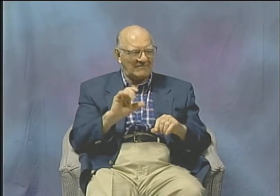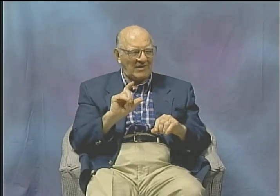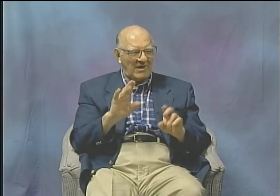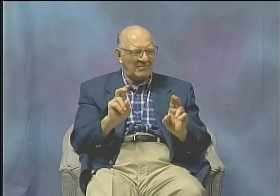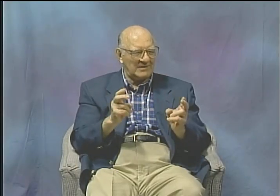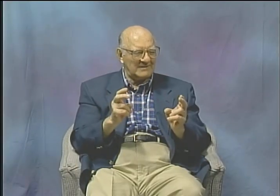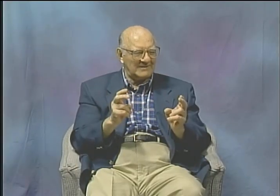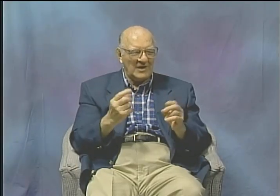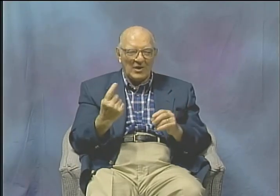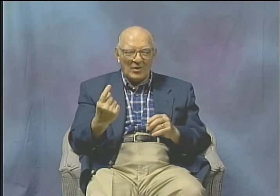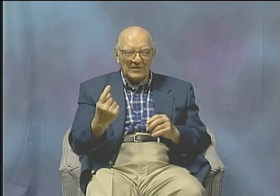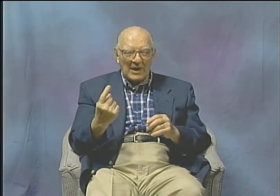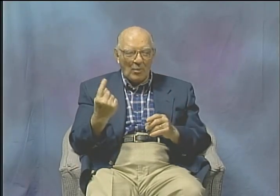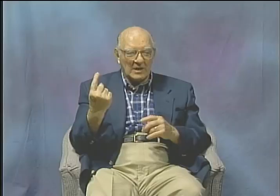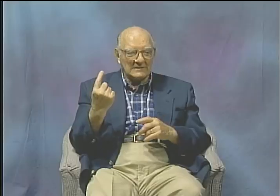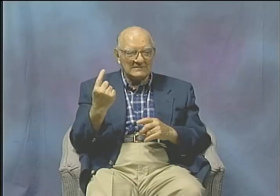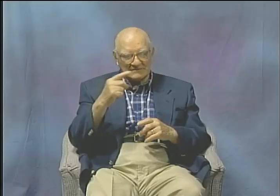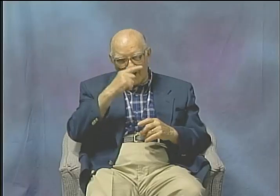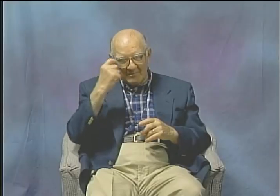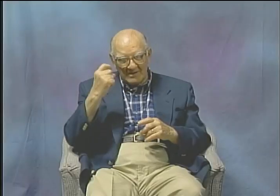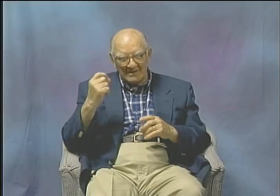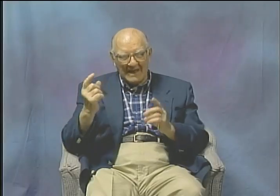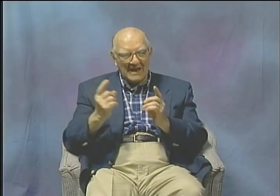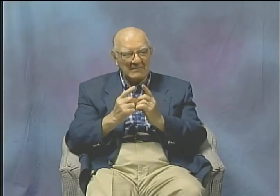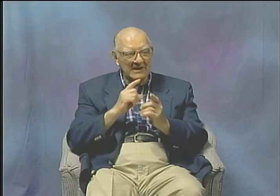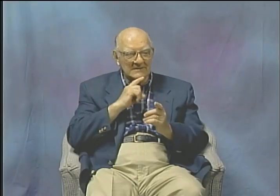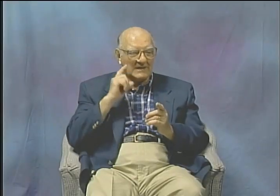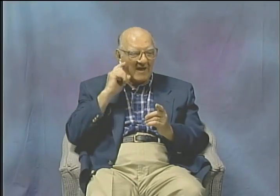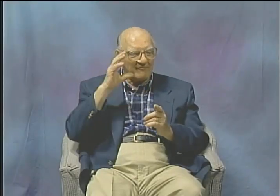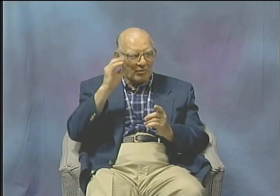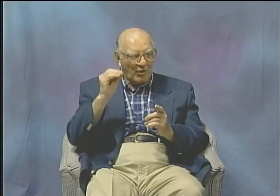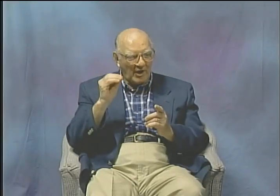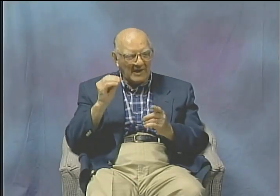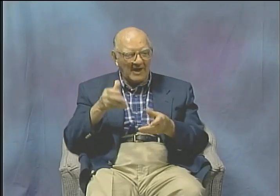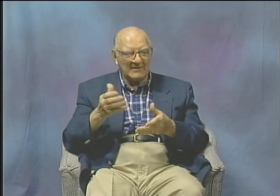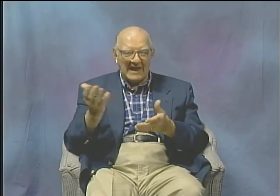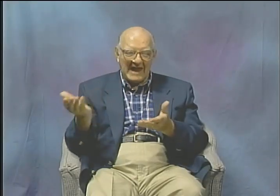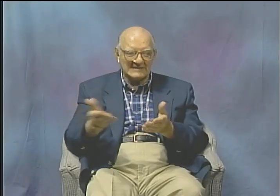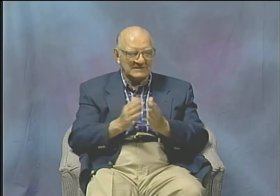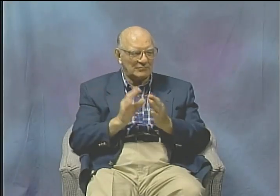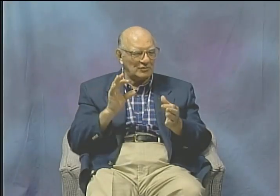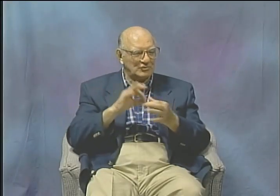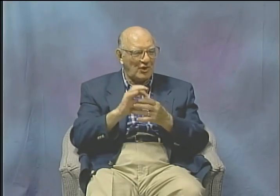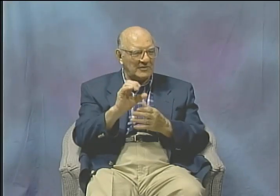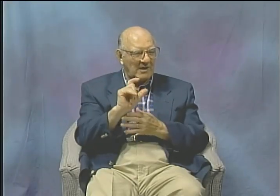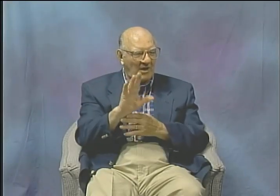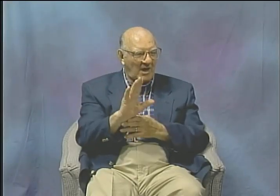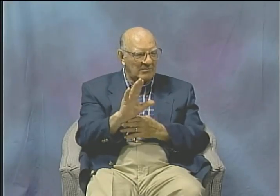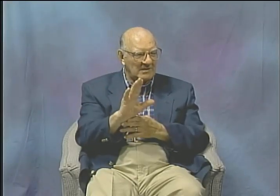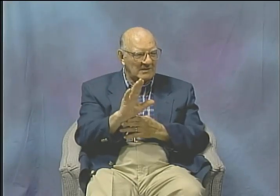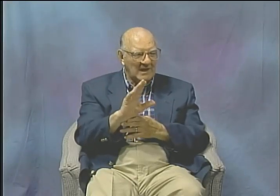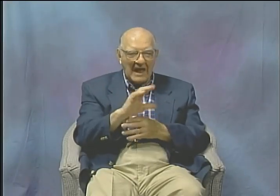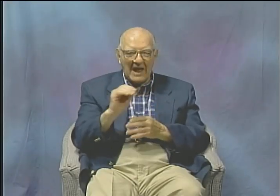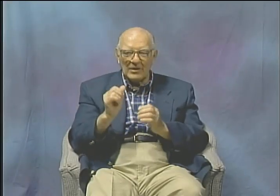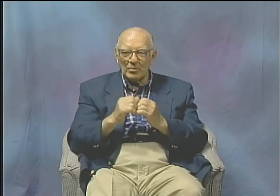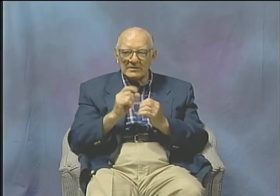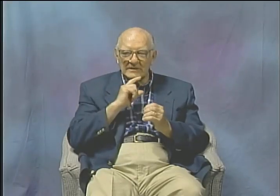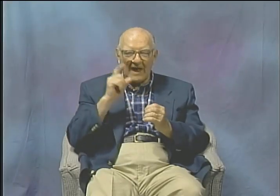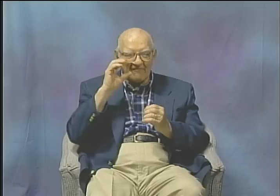club. They meet a deaf boy and they ask him to join the club. And the deaf